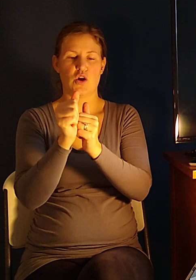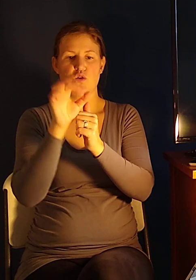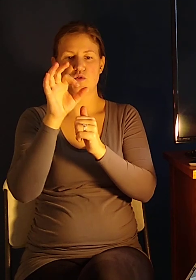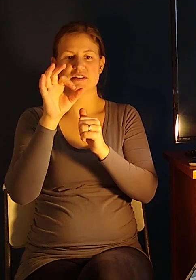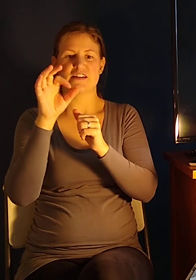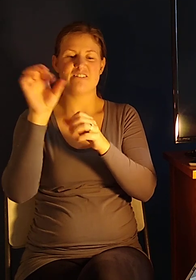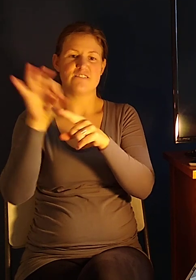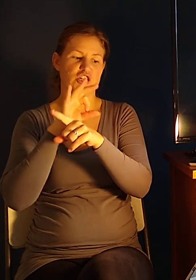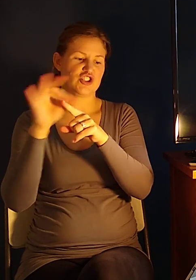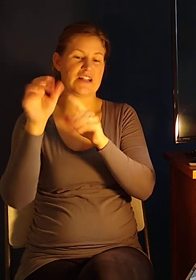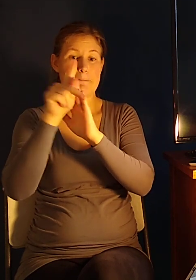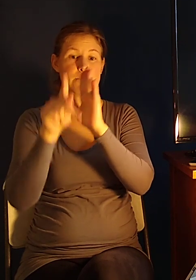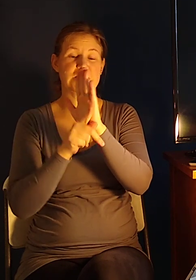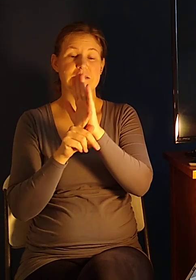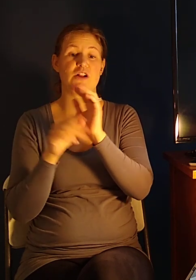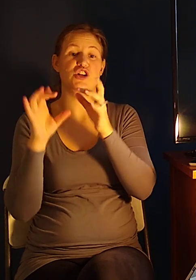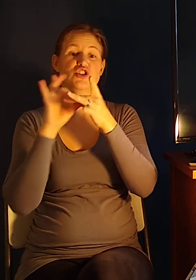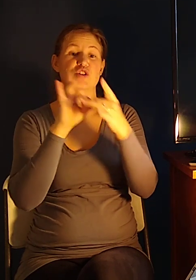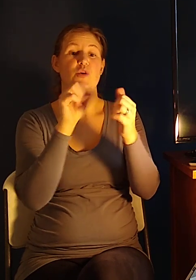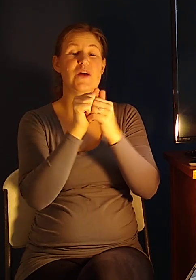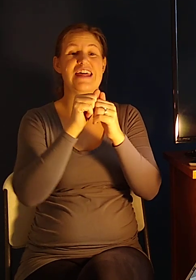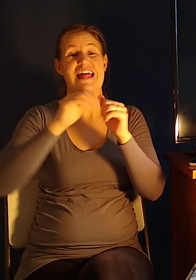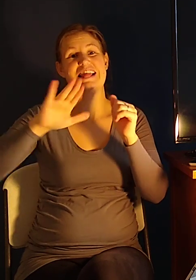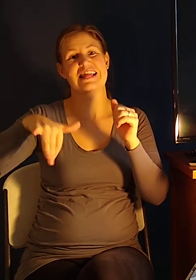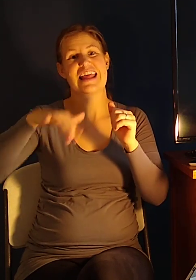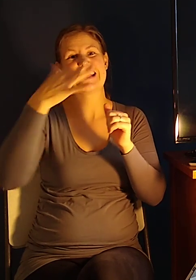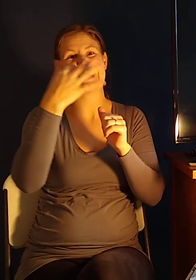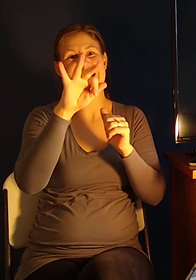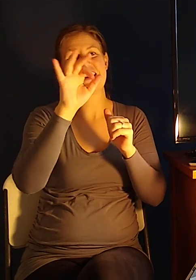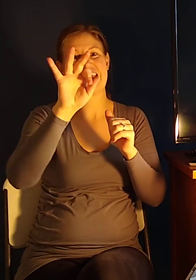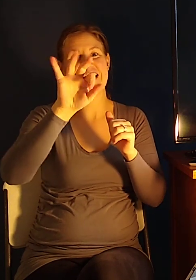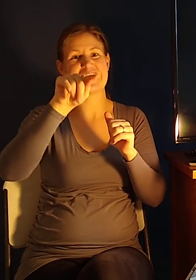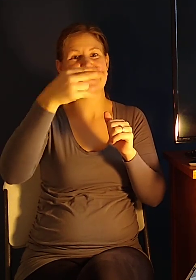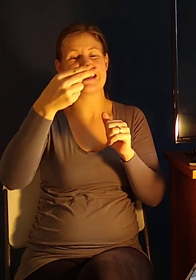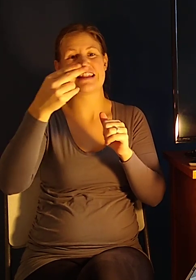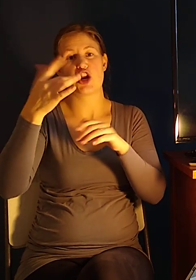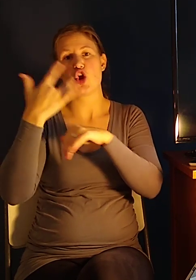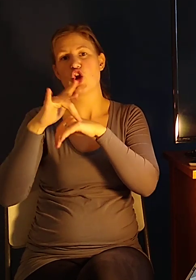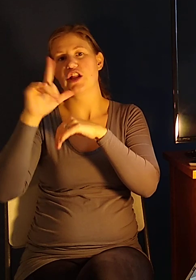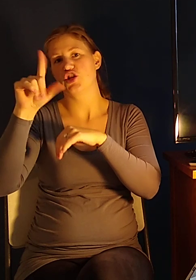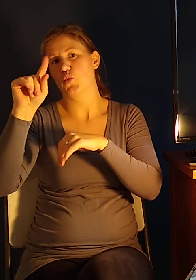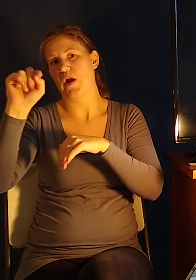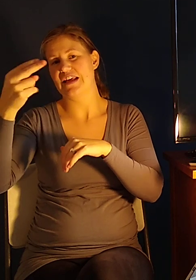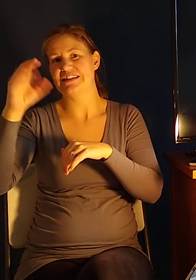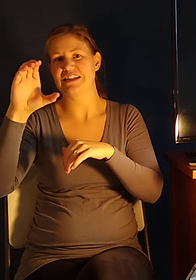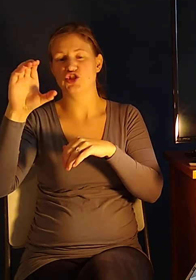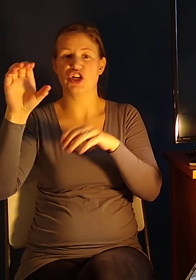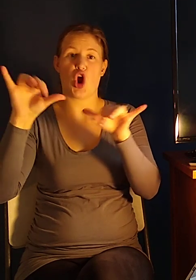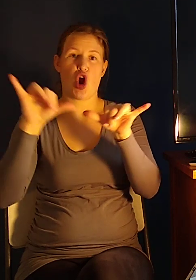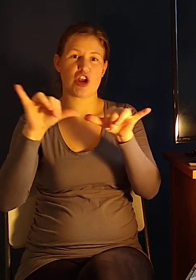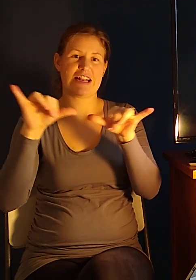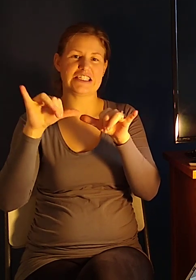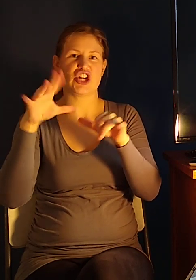late 19th and early 20th century architecture and industrial design in